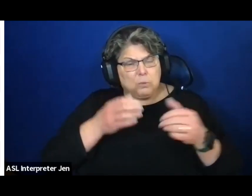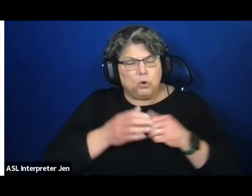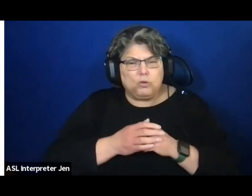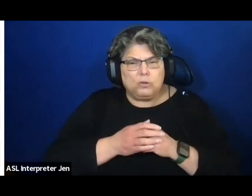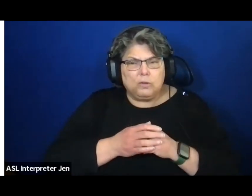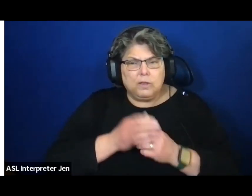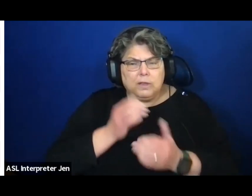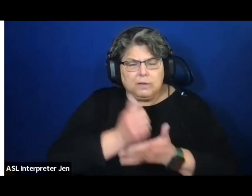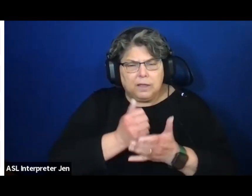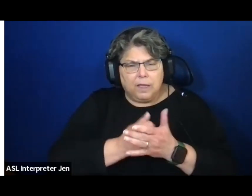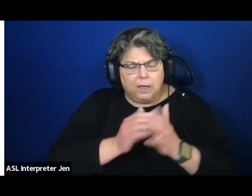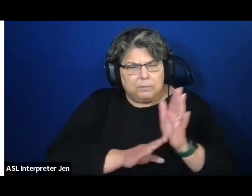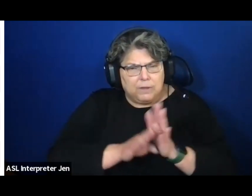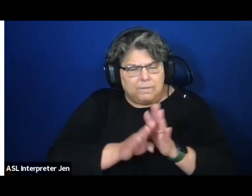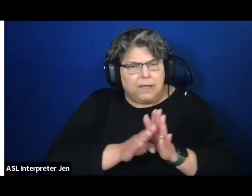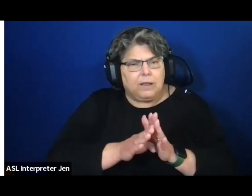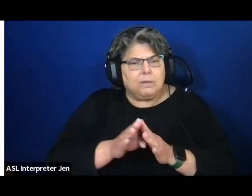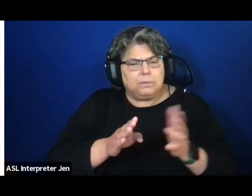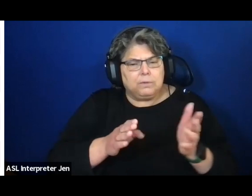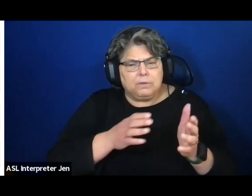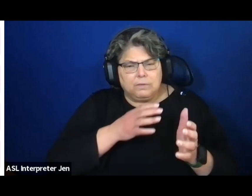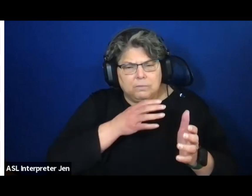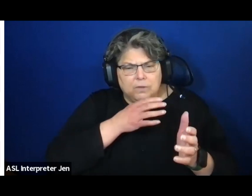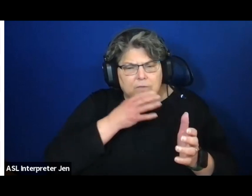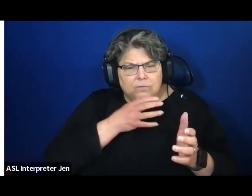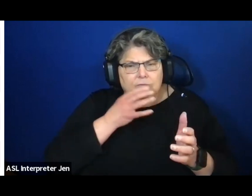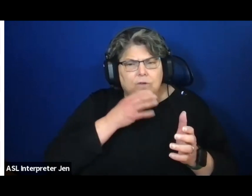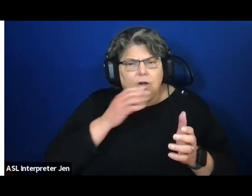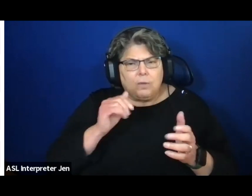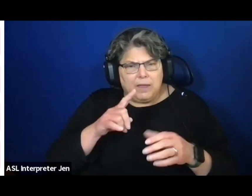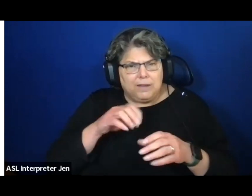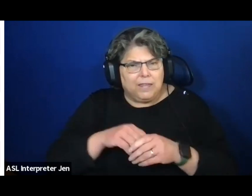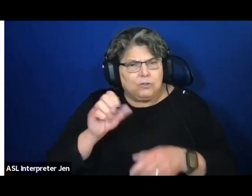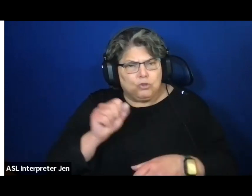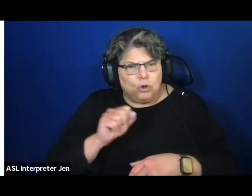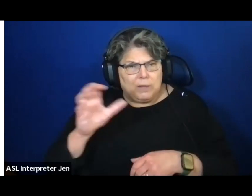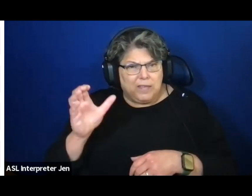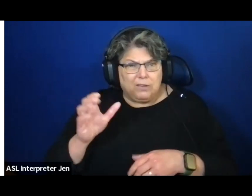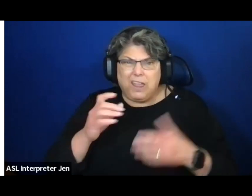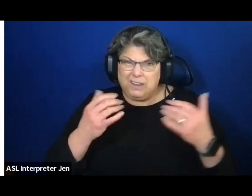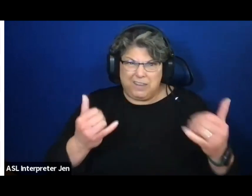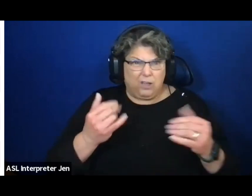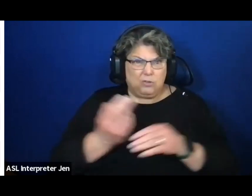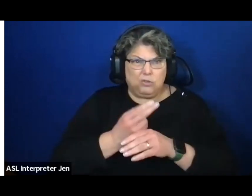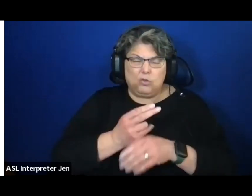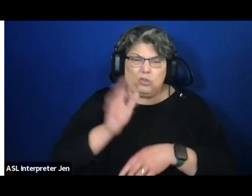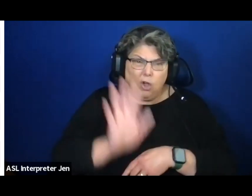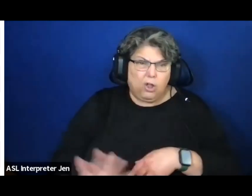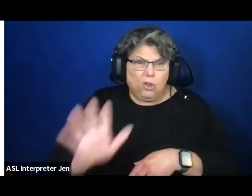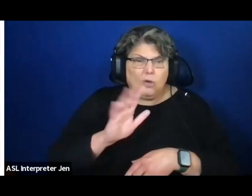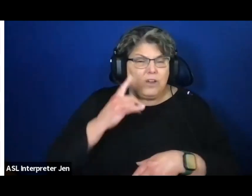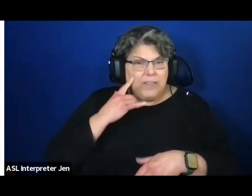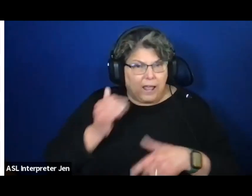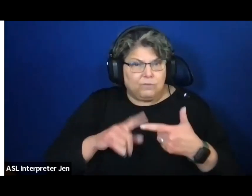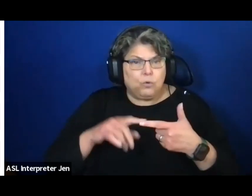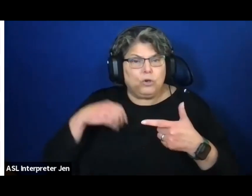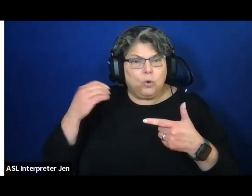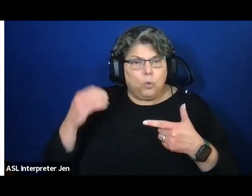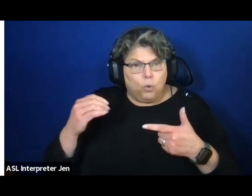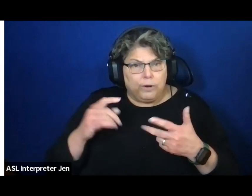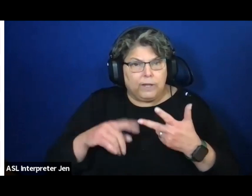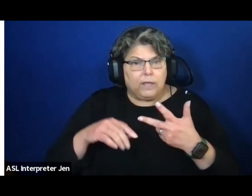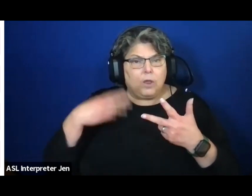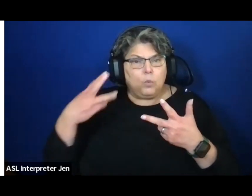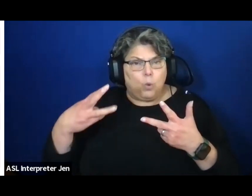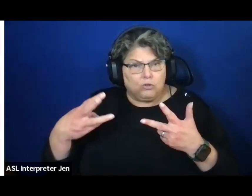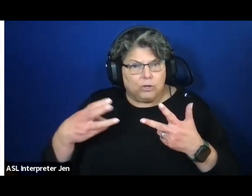the ministerial permit for Sonoma County, which, by the way, has now been used across the whole of California and Oregon and Washington.